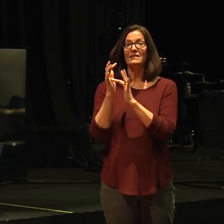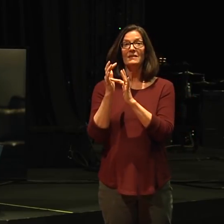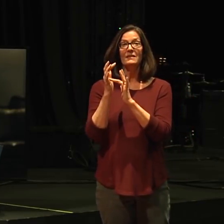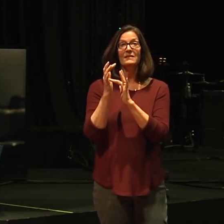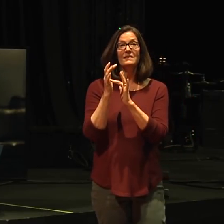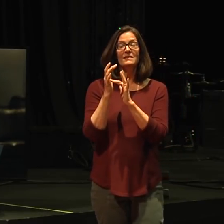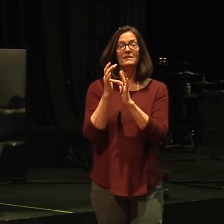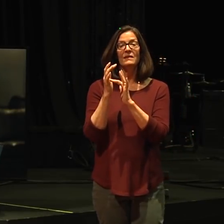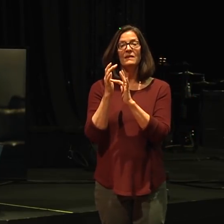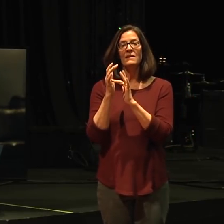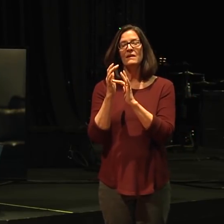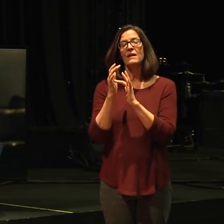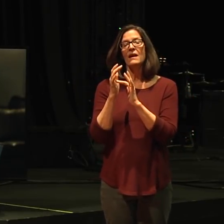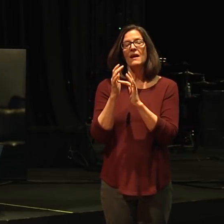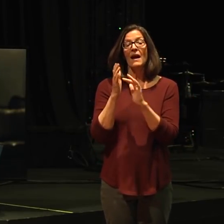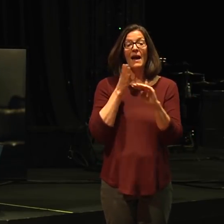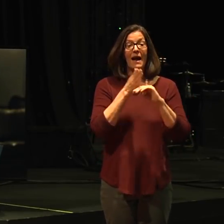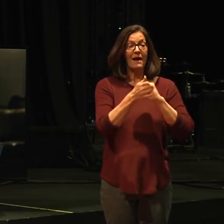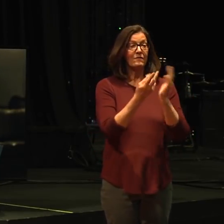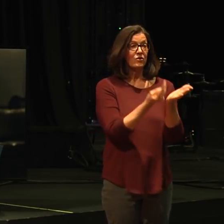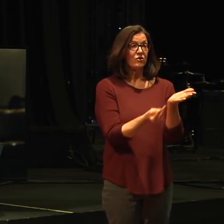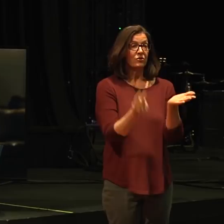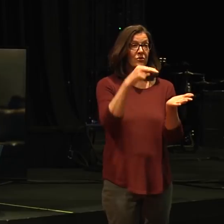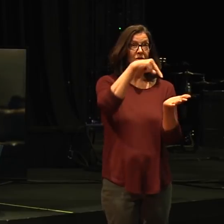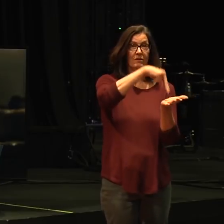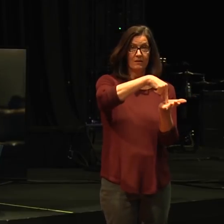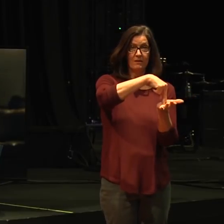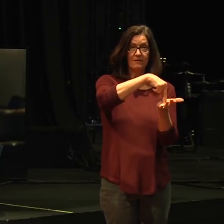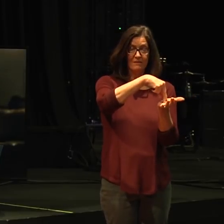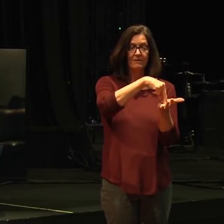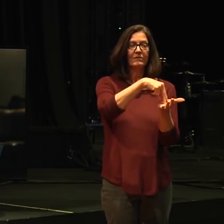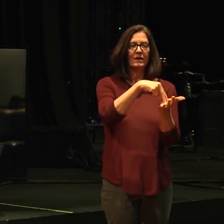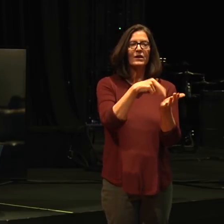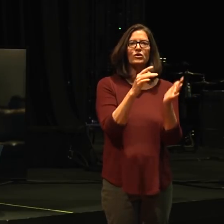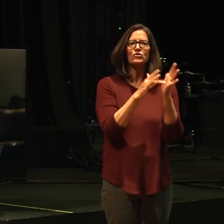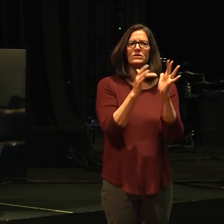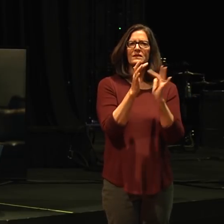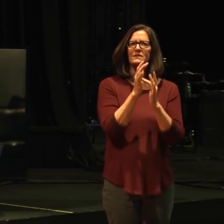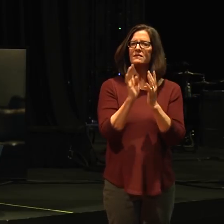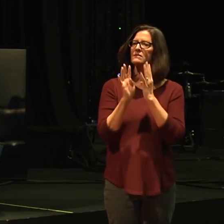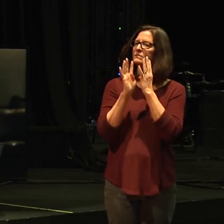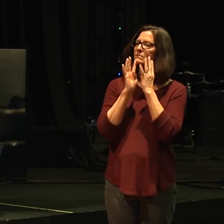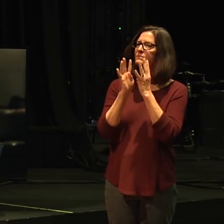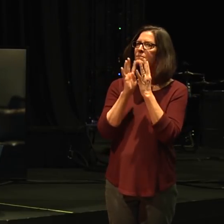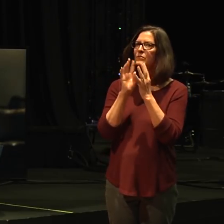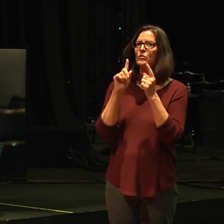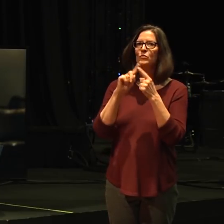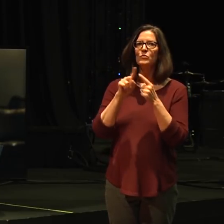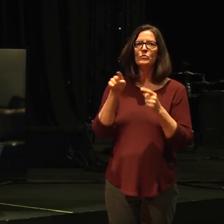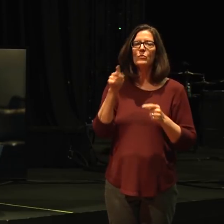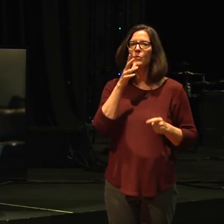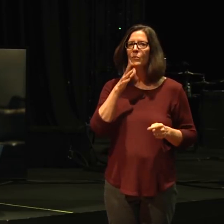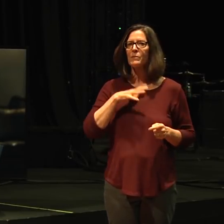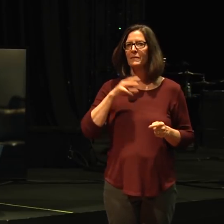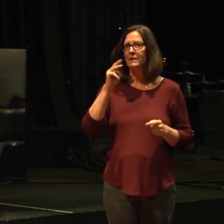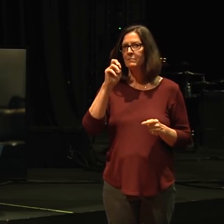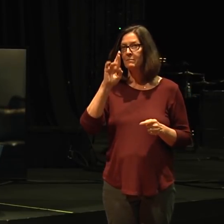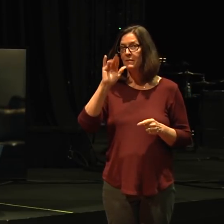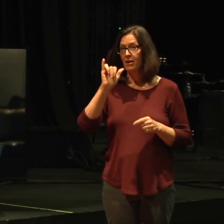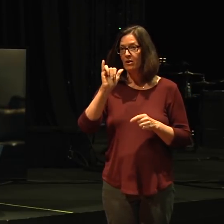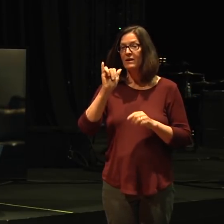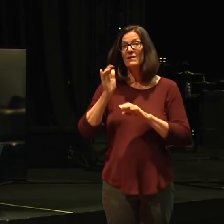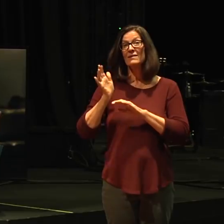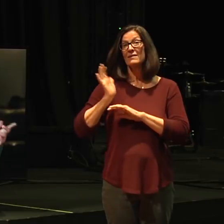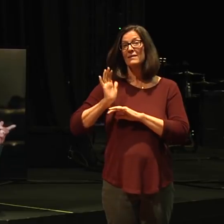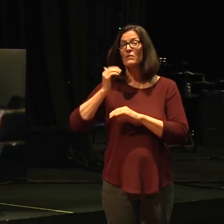mouth after he rose from the dead were to a lady named Mary. She was a former prostitute whose life had really been